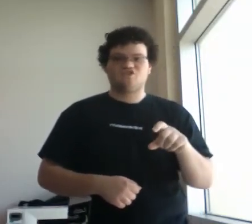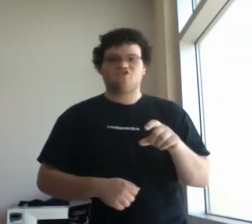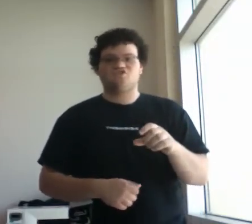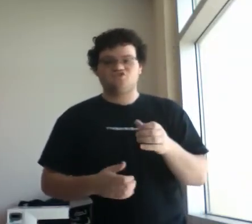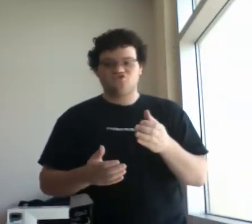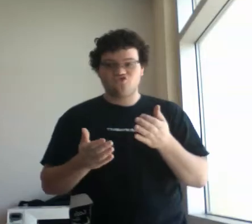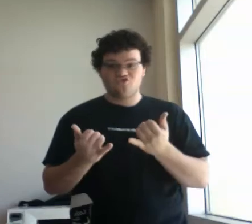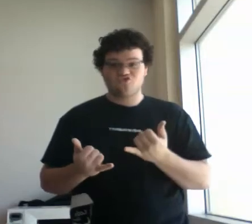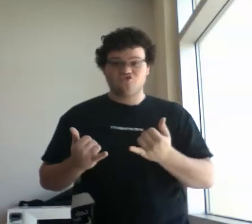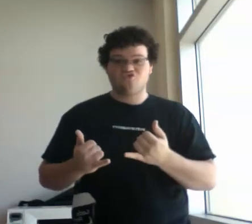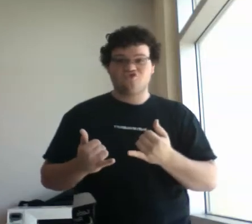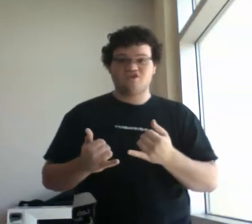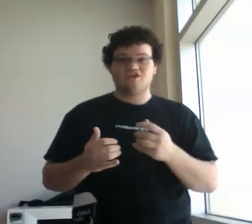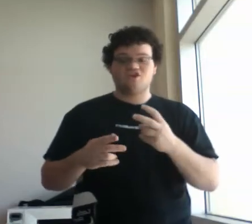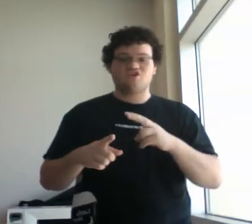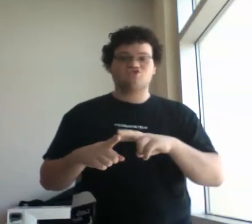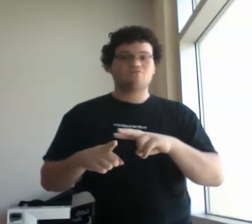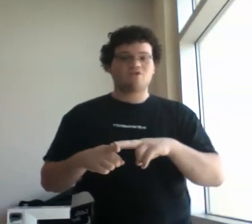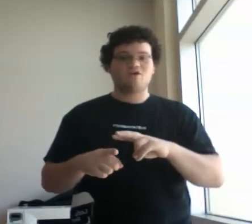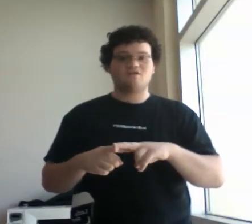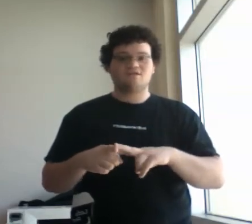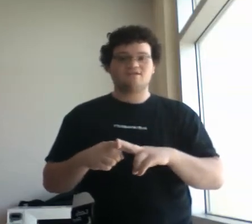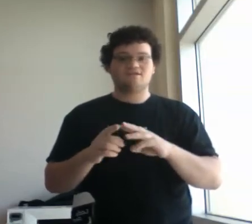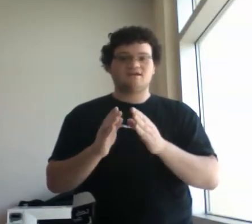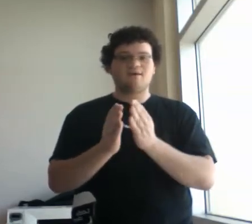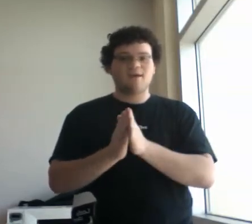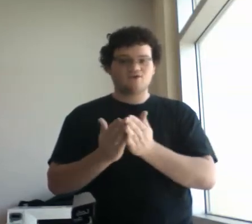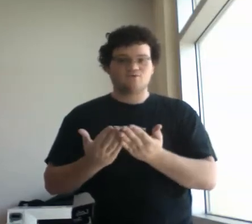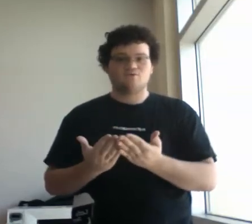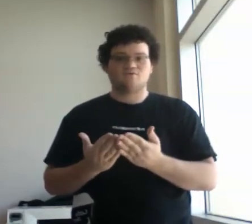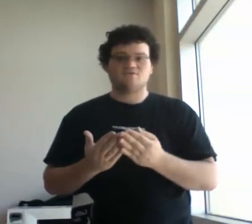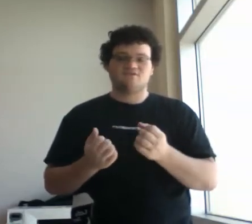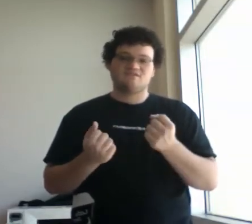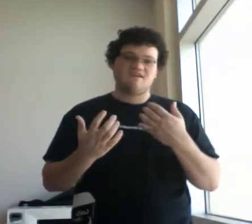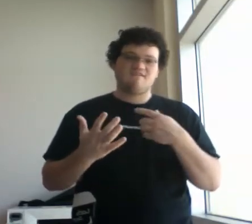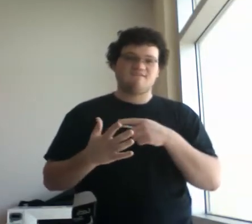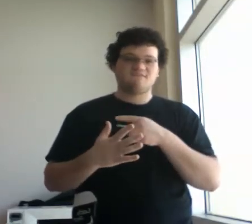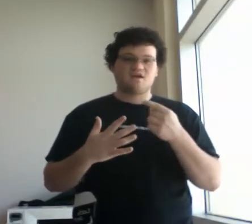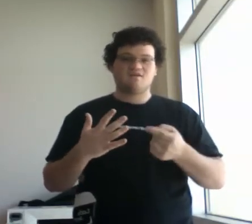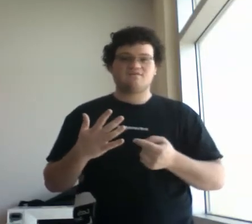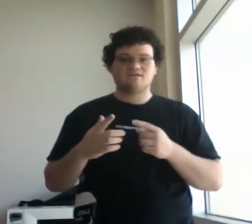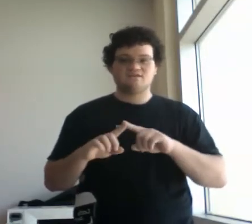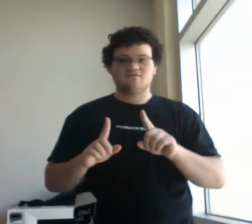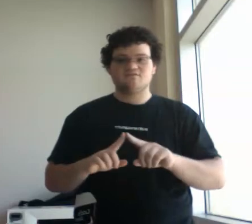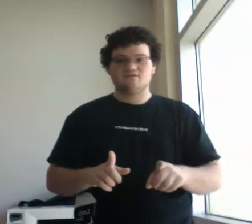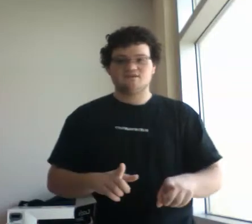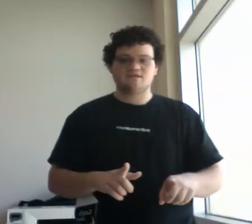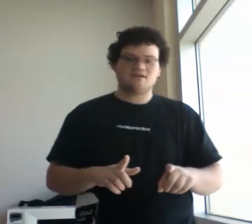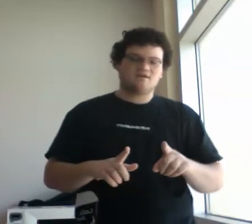lists 5-digit numeric codes for reporting medical services and procedures performed